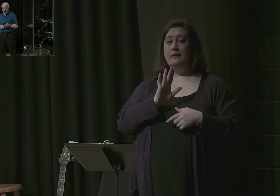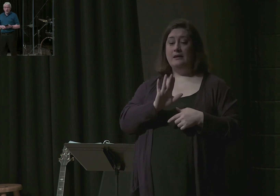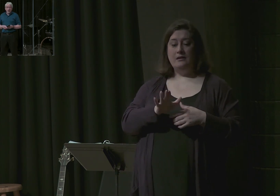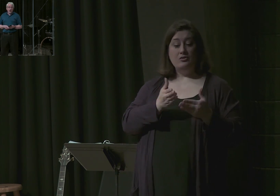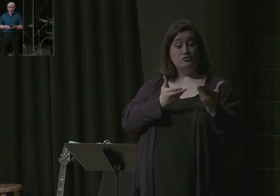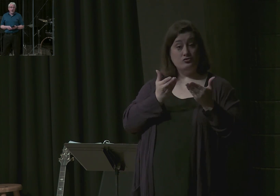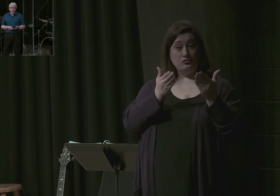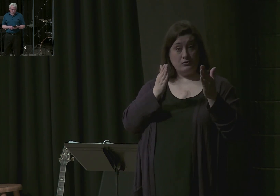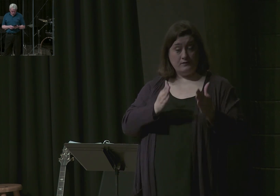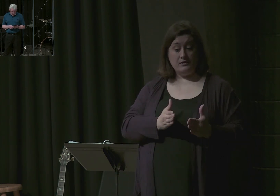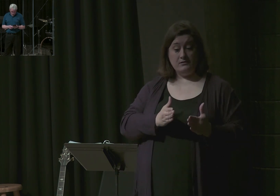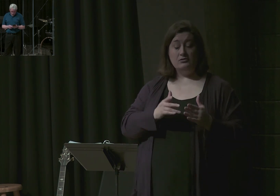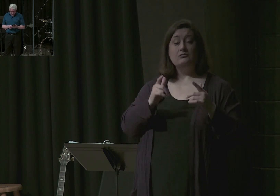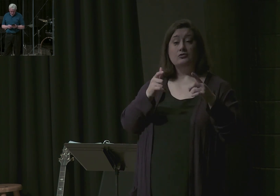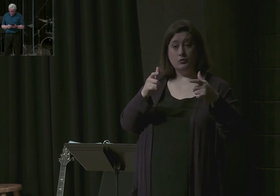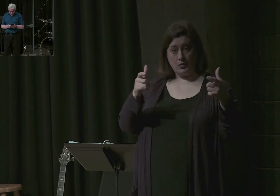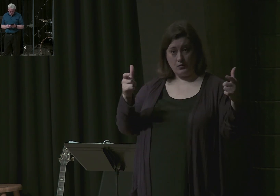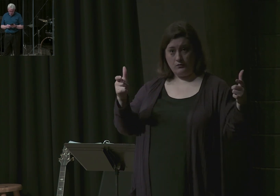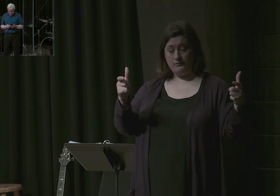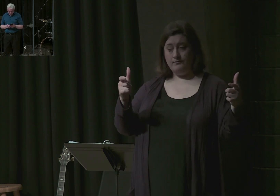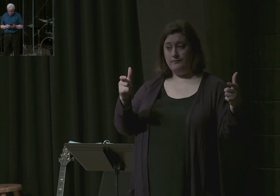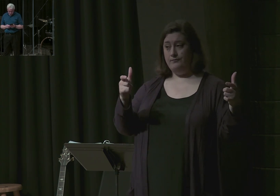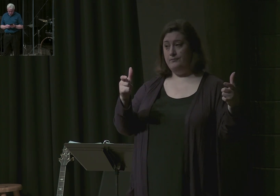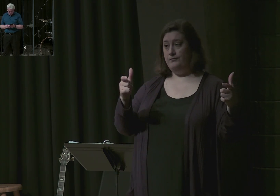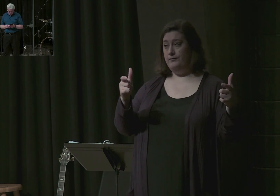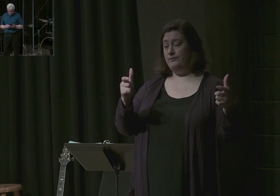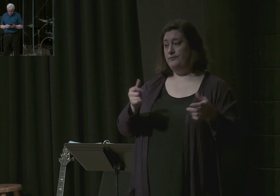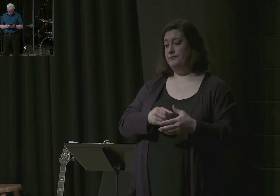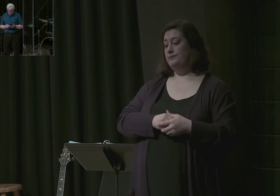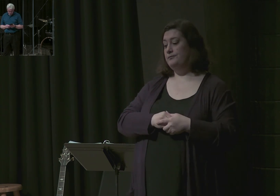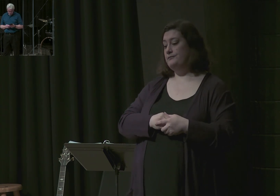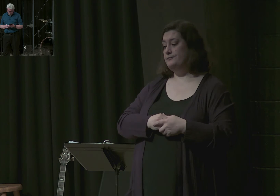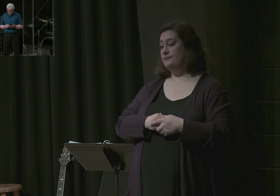servants and other herds as well.